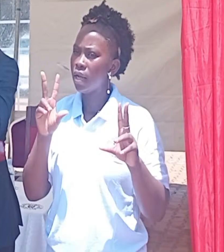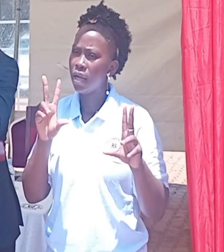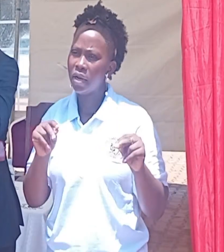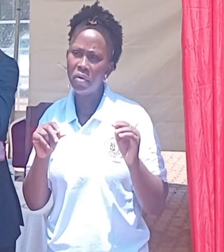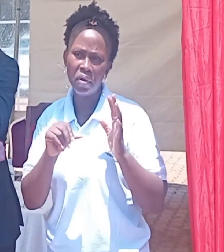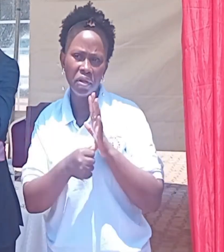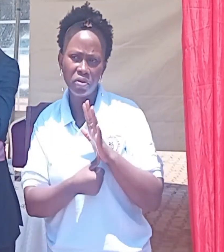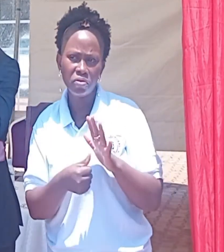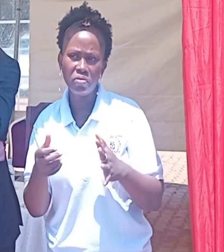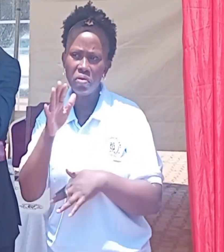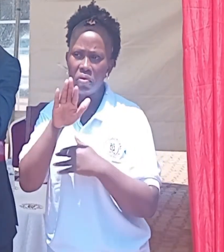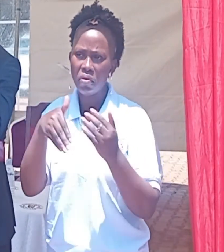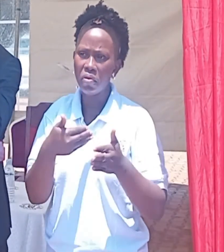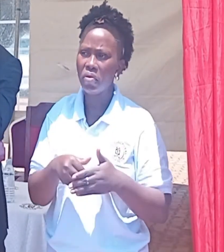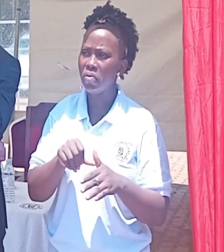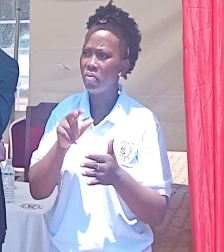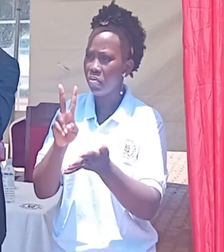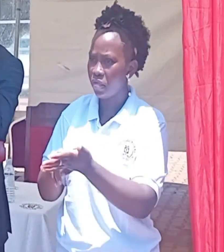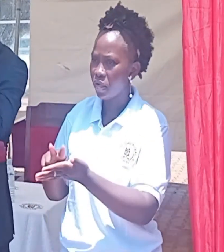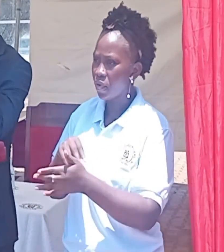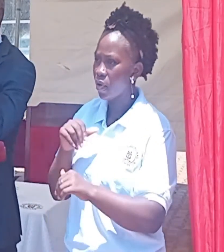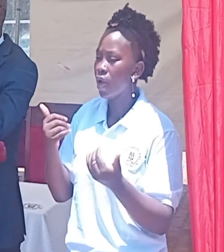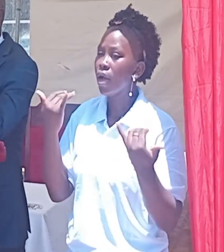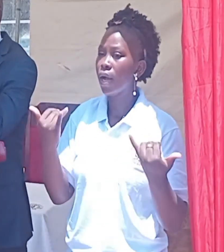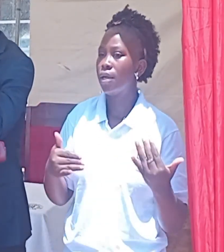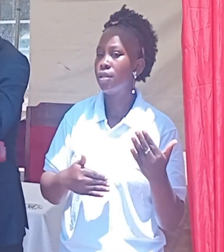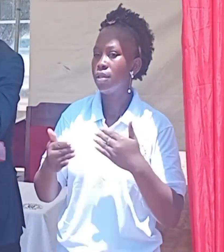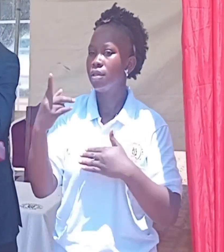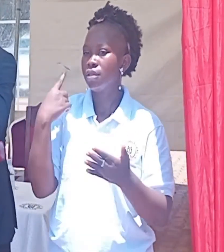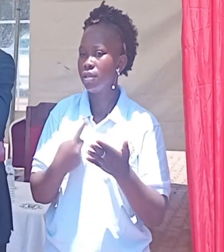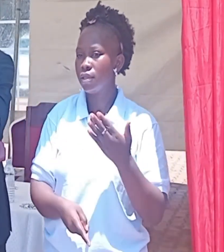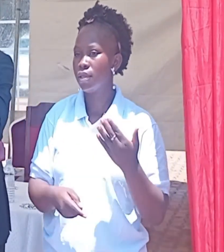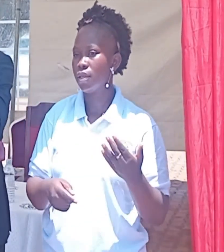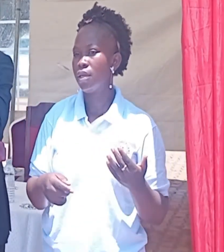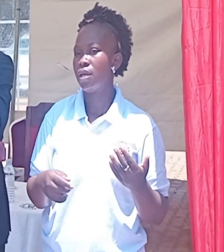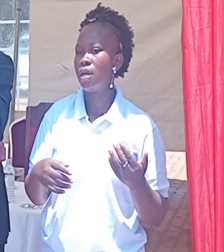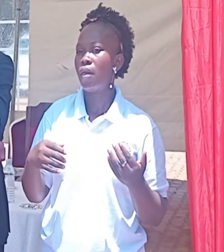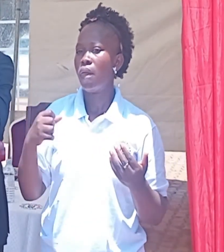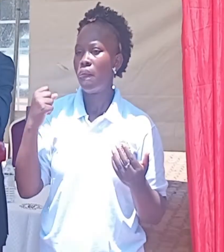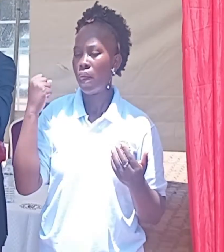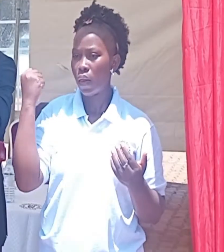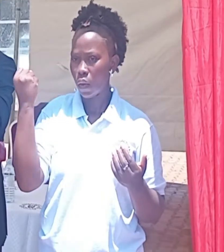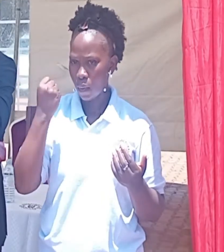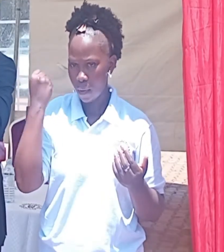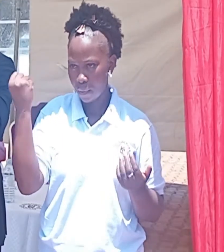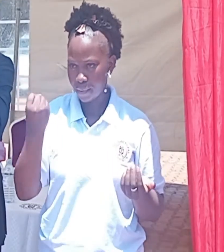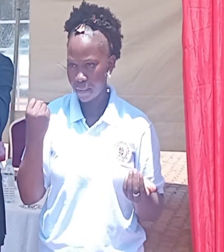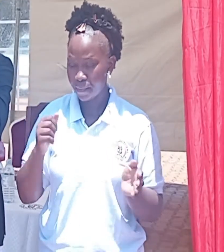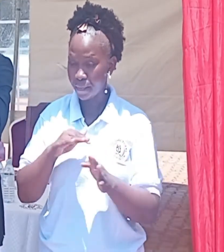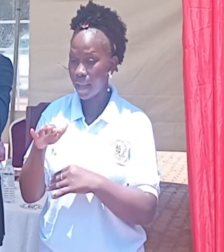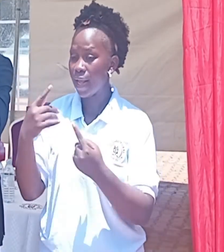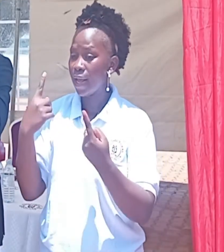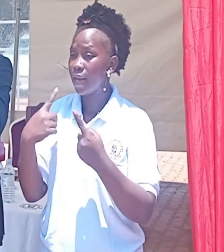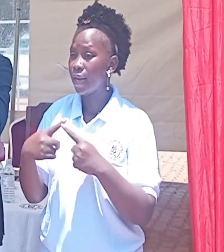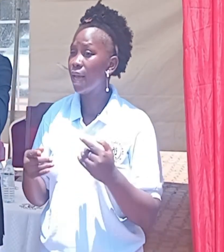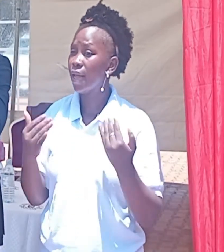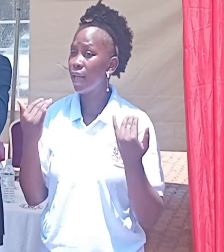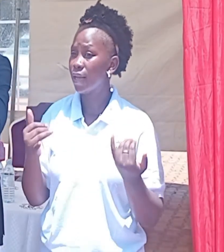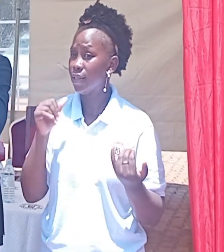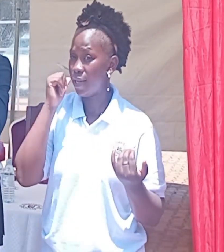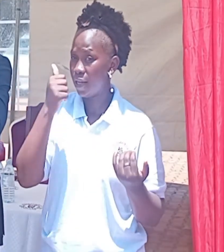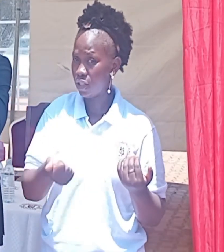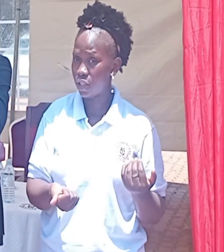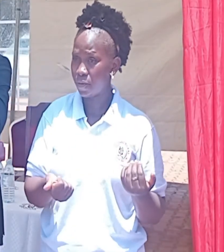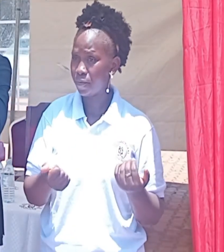temulimu nsonga yonna enkulu, kati ekisigaddeko okuba obululu. Naye kati enkya